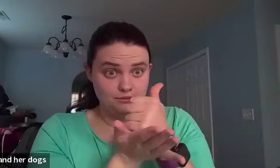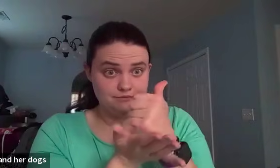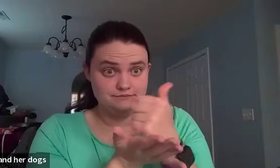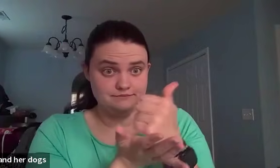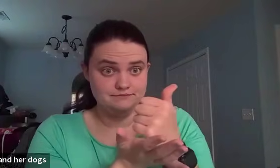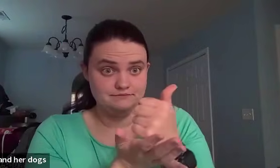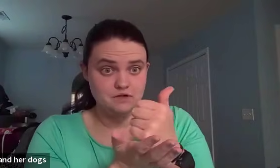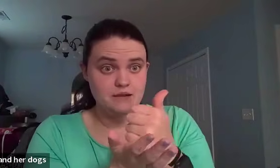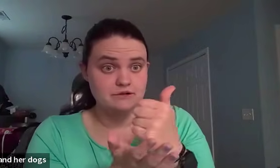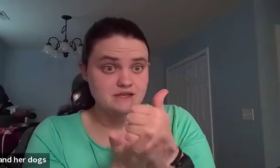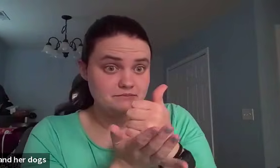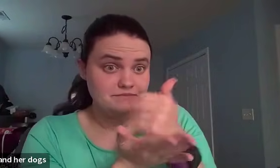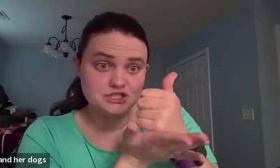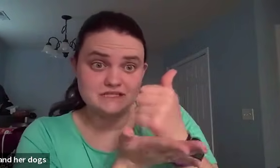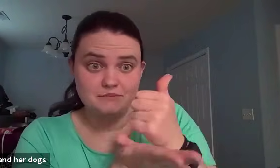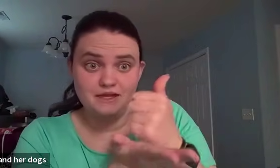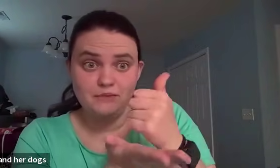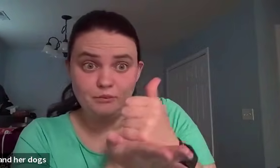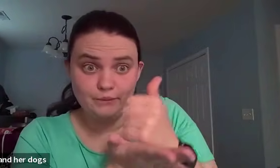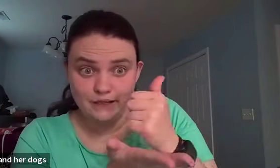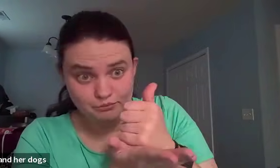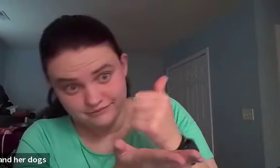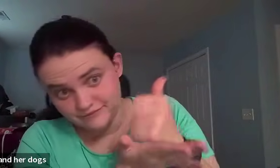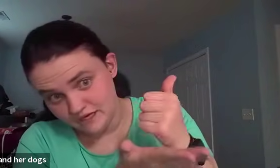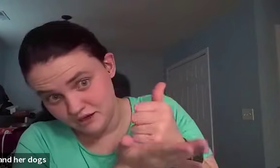help. Eyebrows up and just tap. Help, help, help, help. Want help?